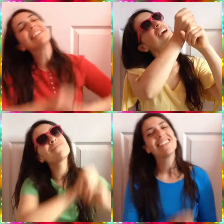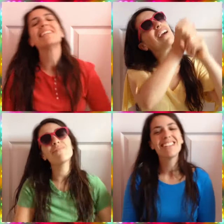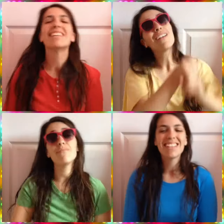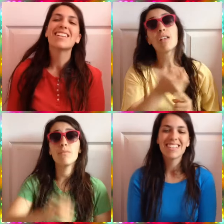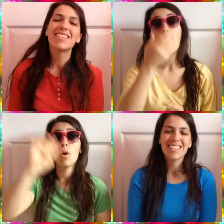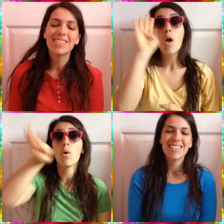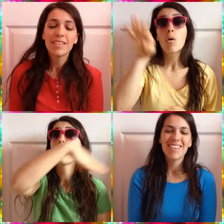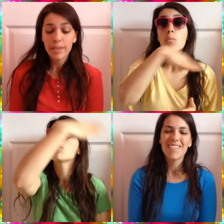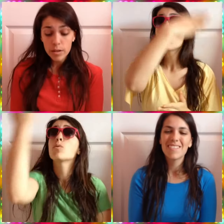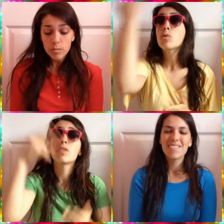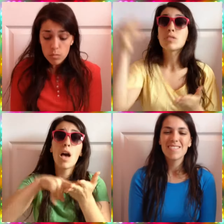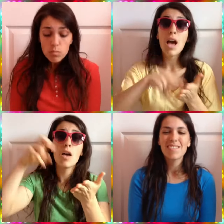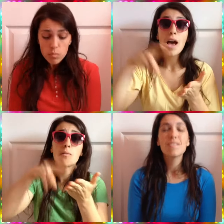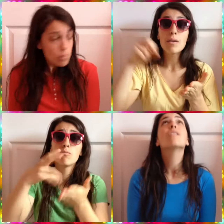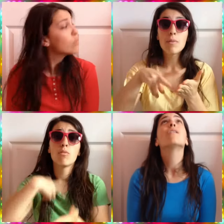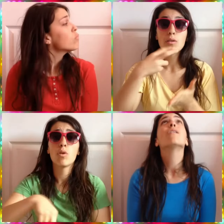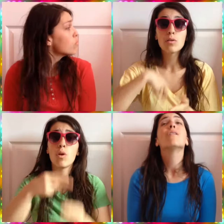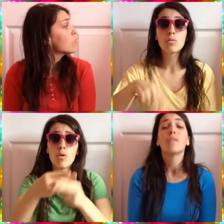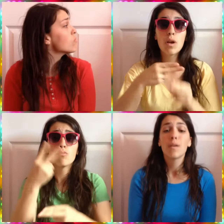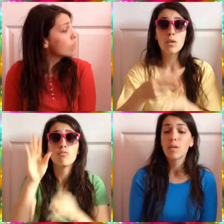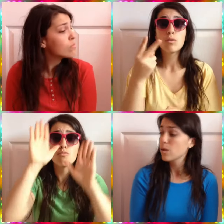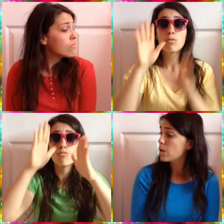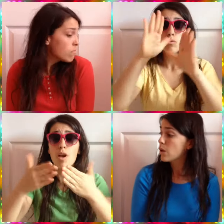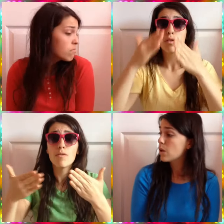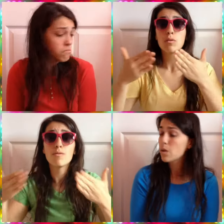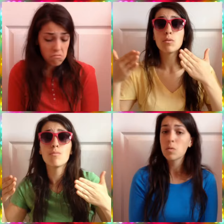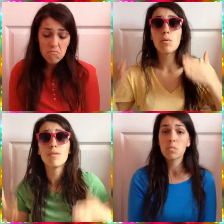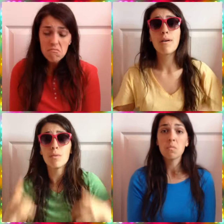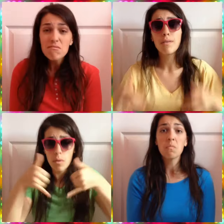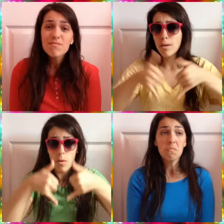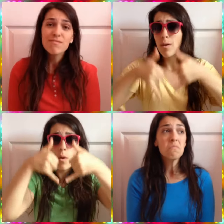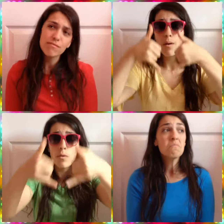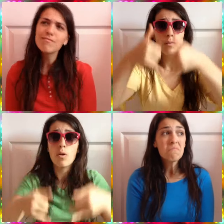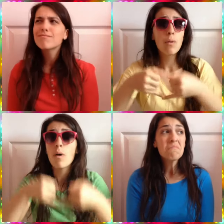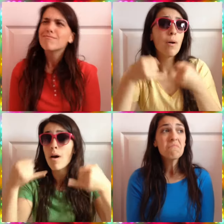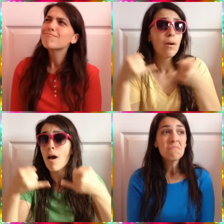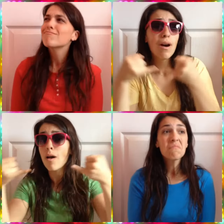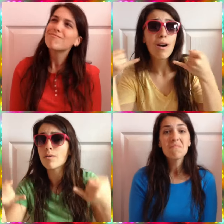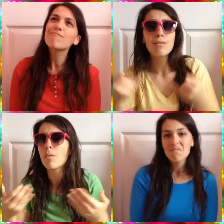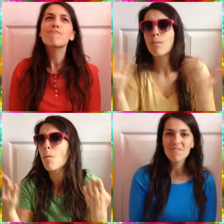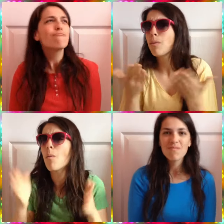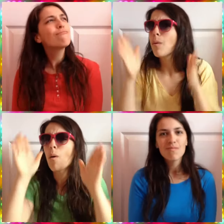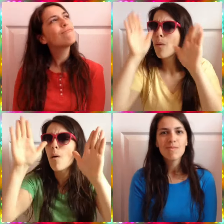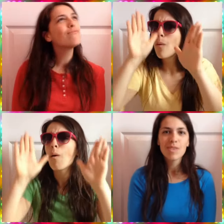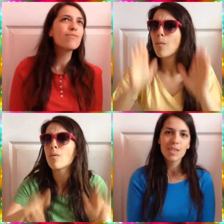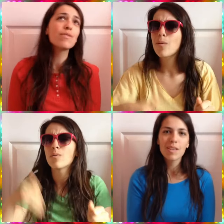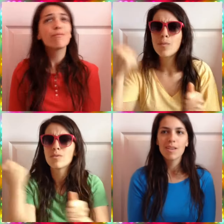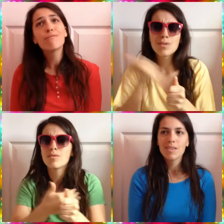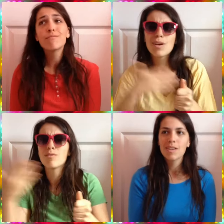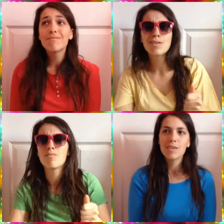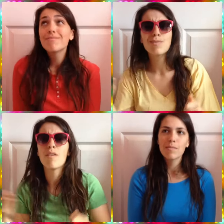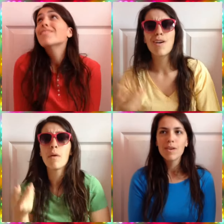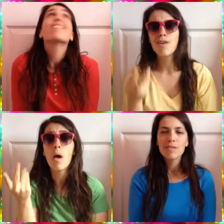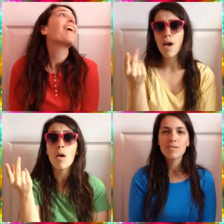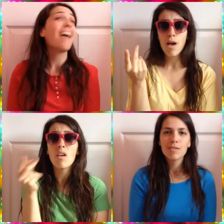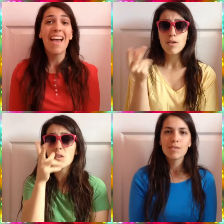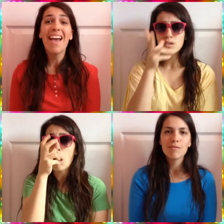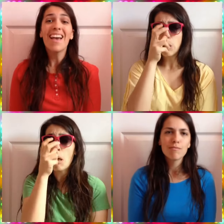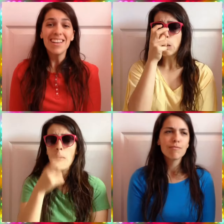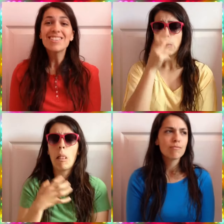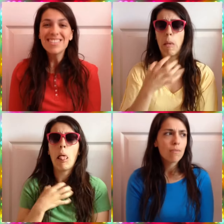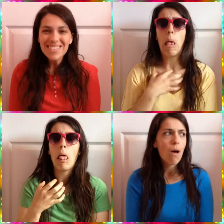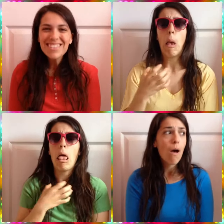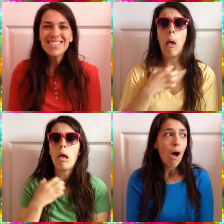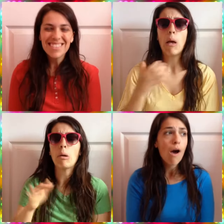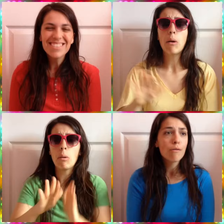dreams Blue skies, Bouchy Springs, we just named you awesome things A Nobel Prize, a piece of string, you know what's awesome? Everything,